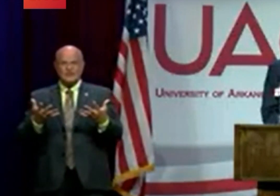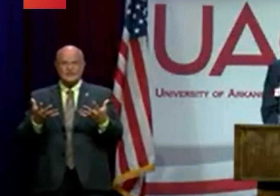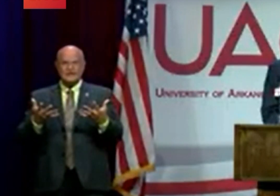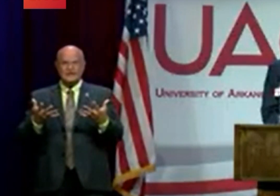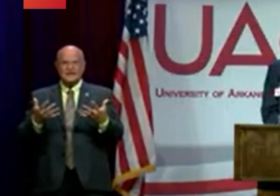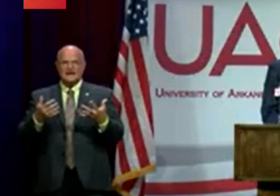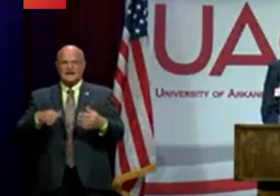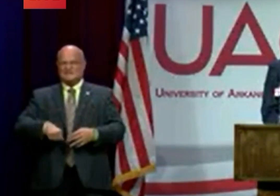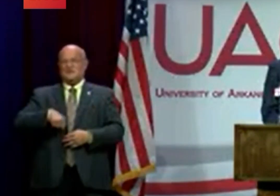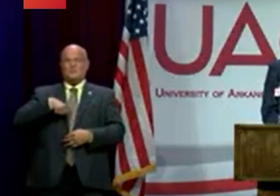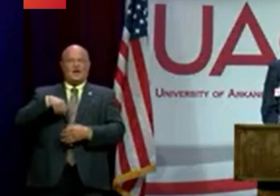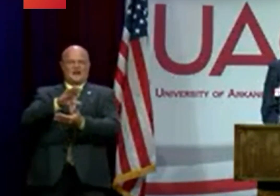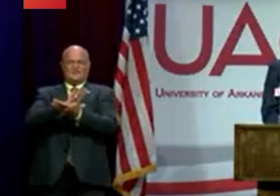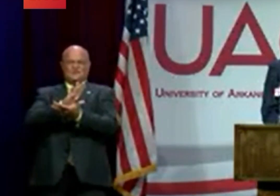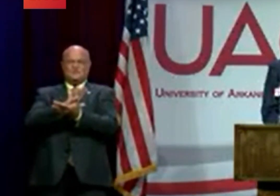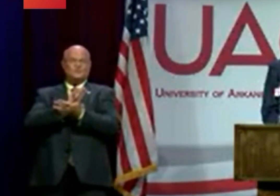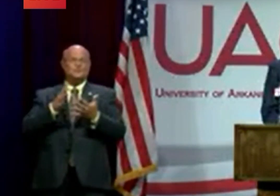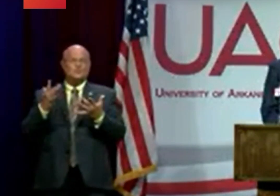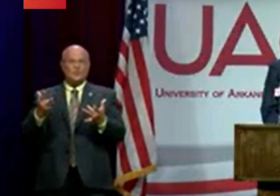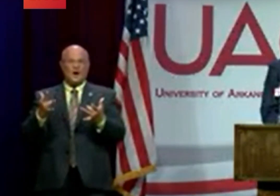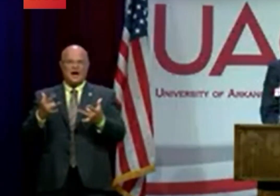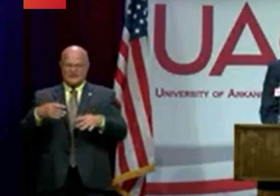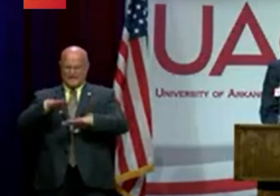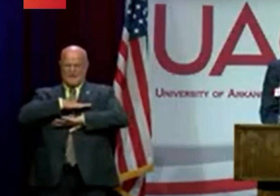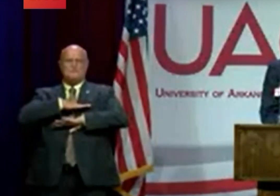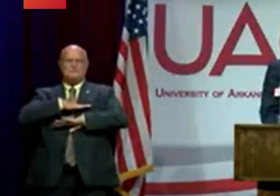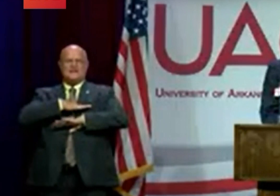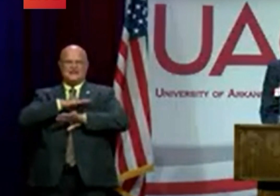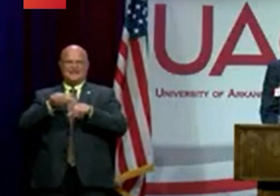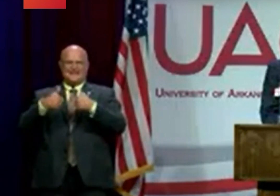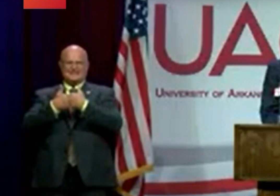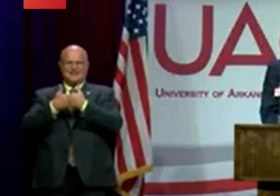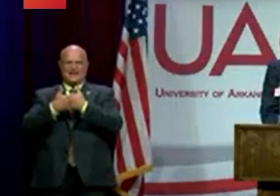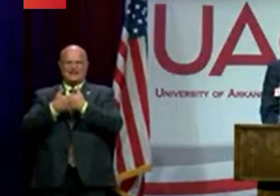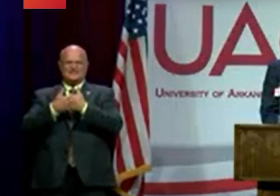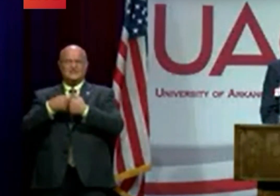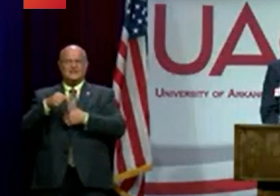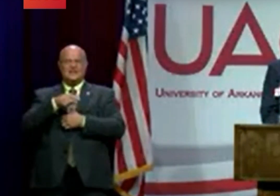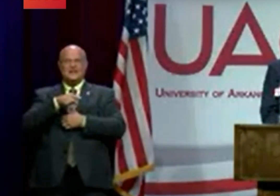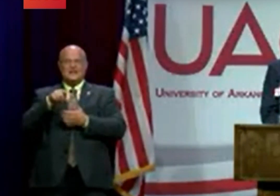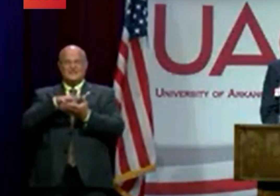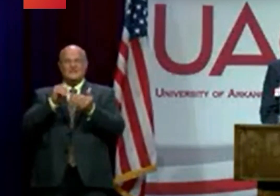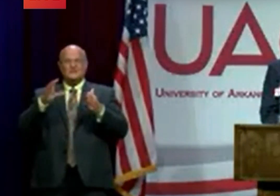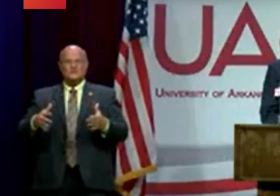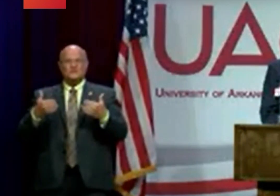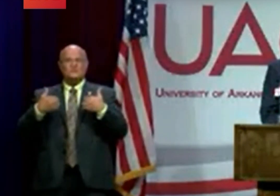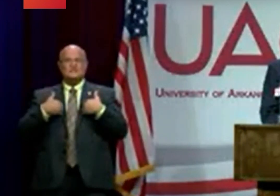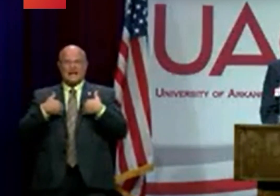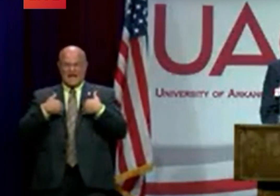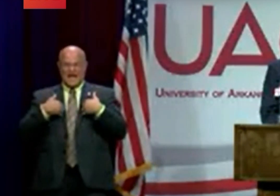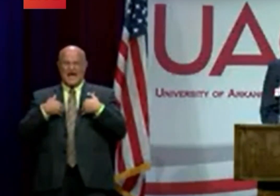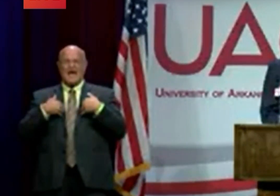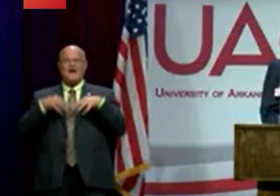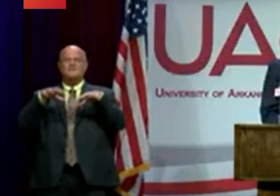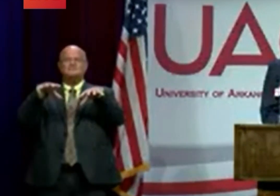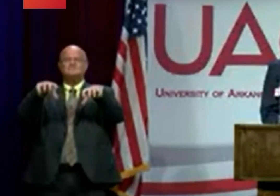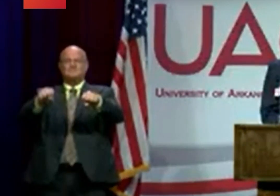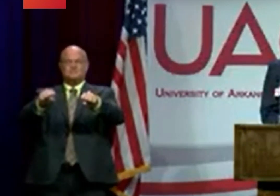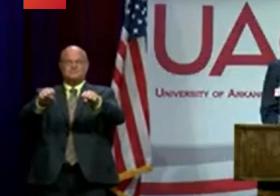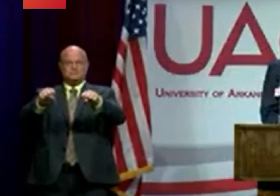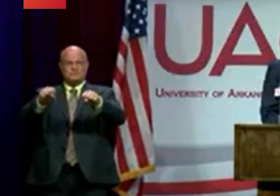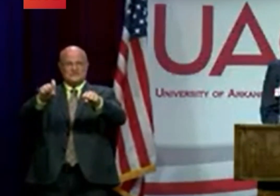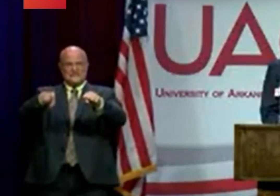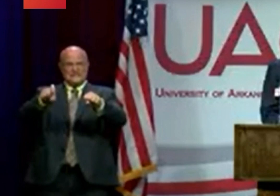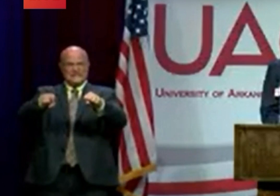and I'm so proud of our schools because I think they're meeting that challenge. The students have embraced the